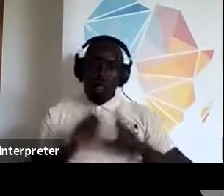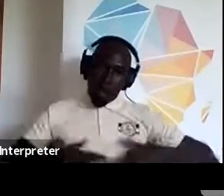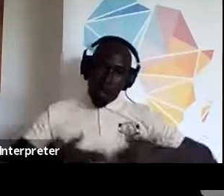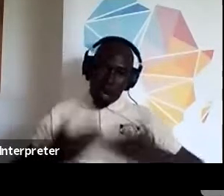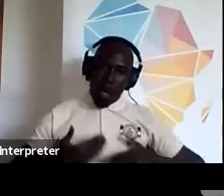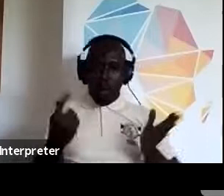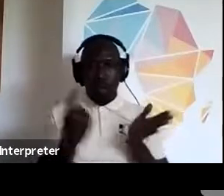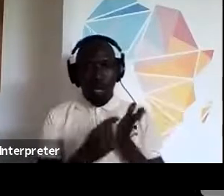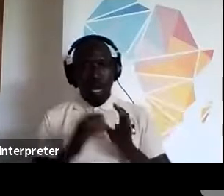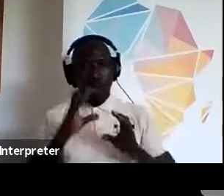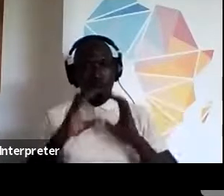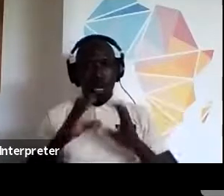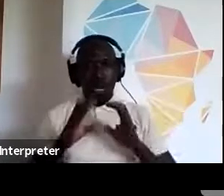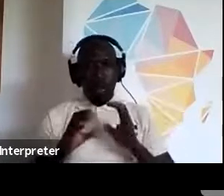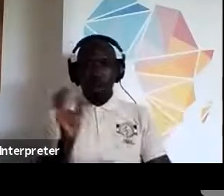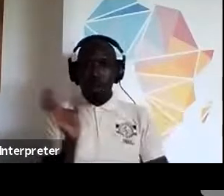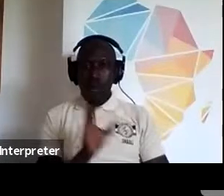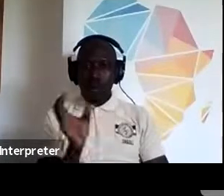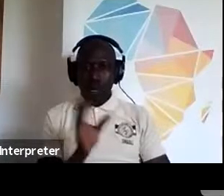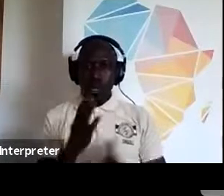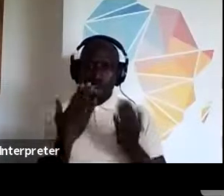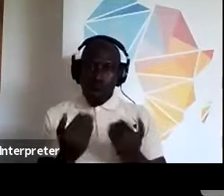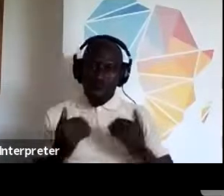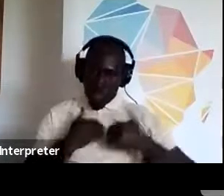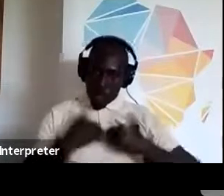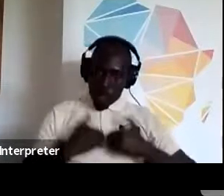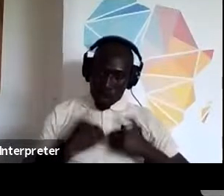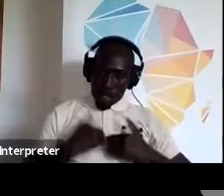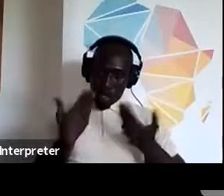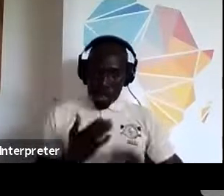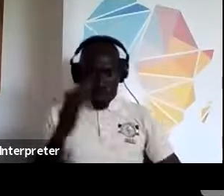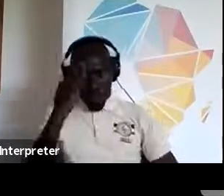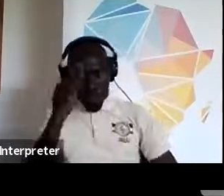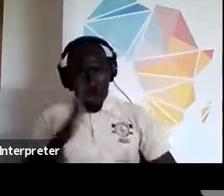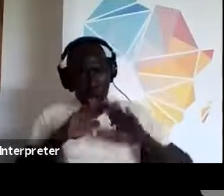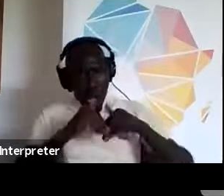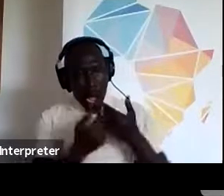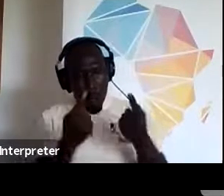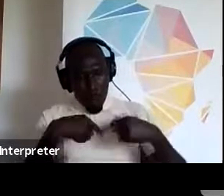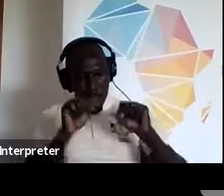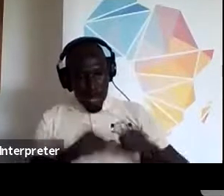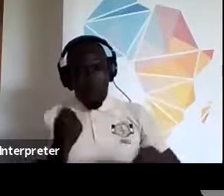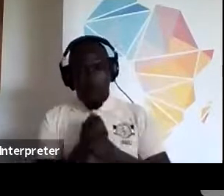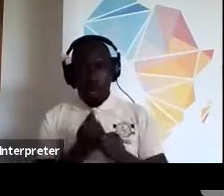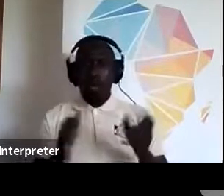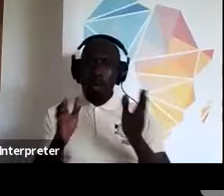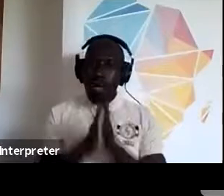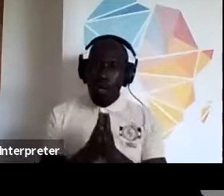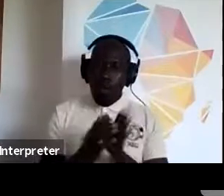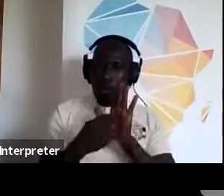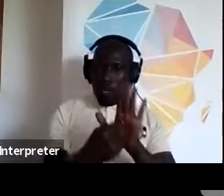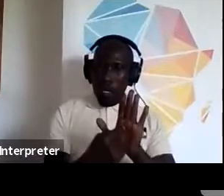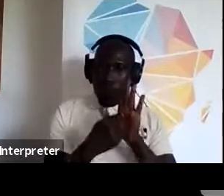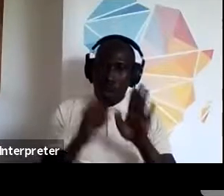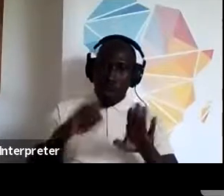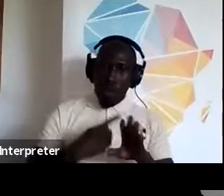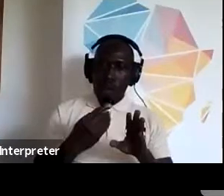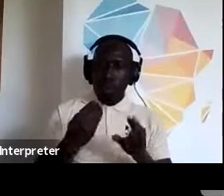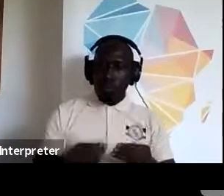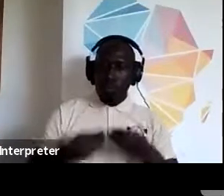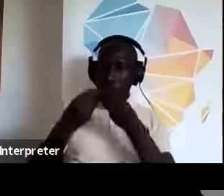Uganda Communication Commission is interested in getting to know how we can work together. For example, when they gave